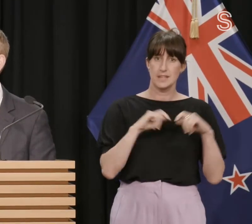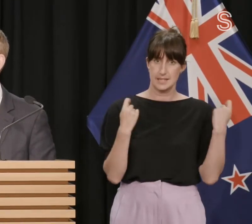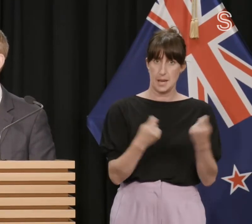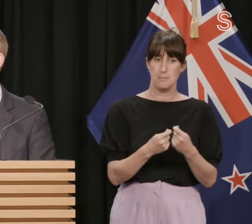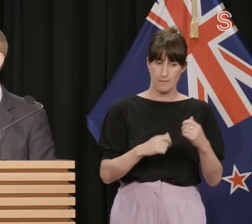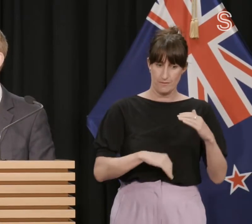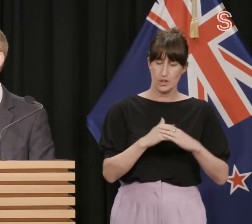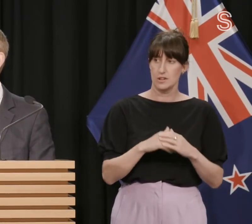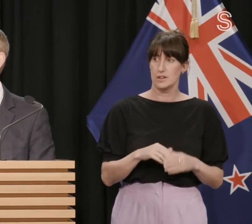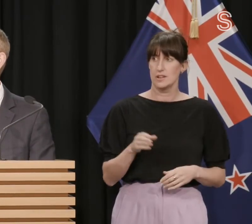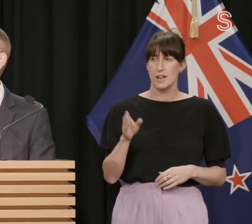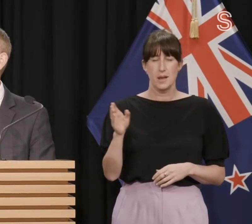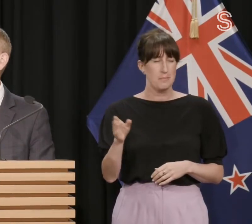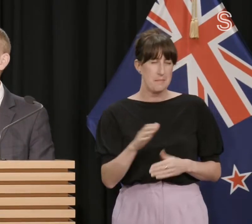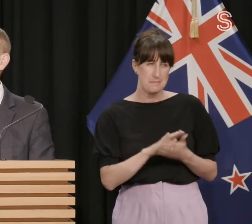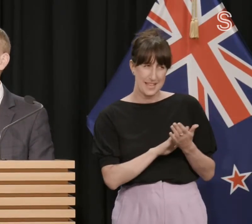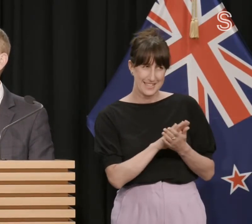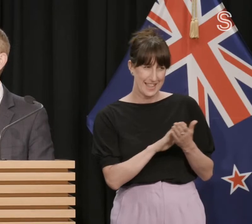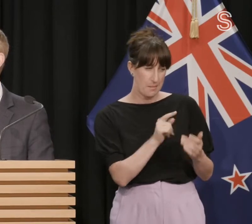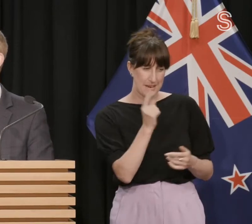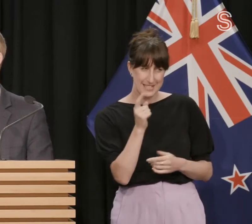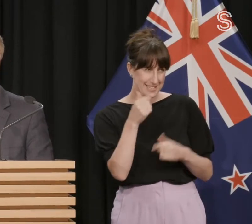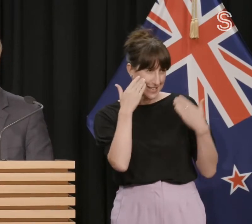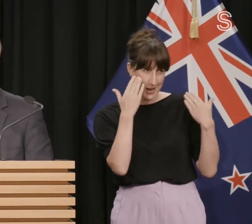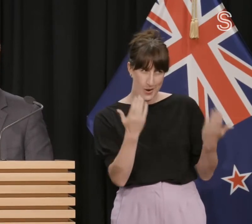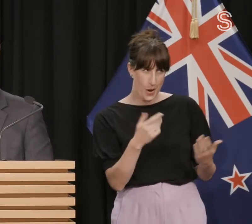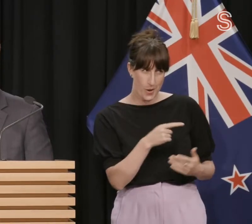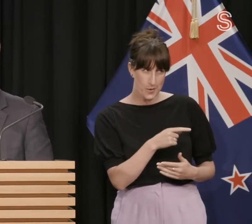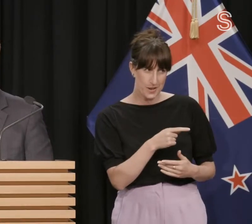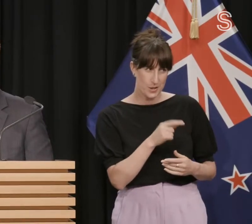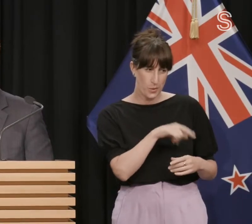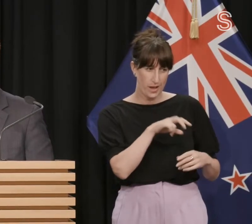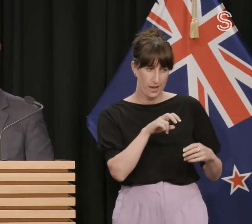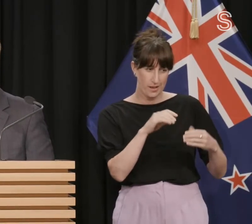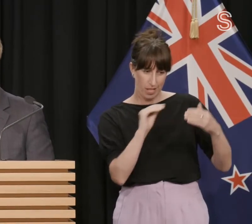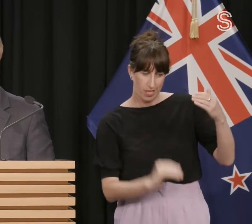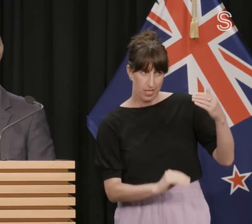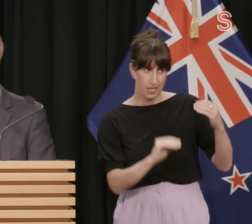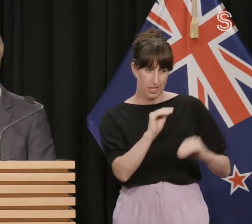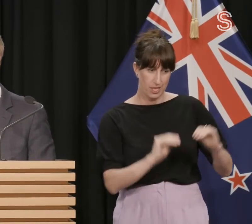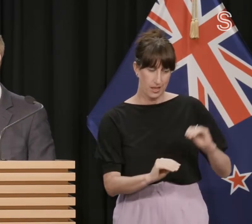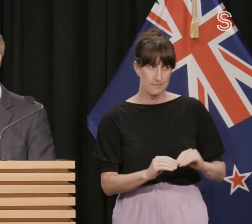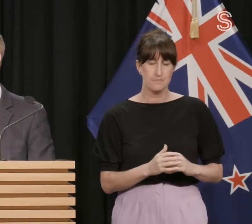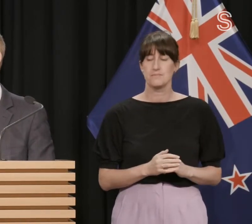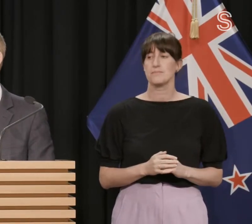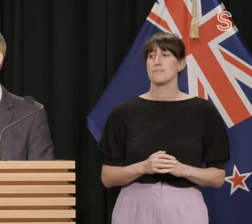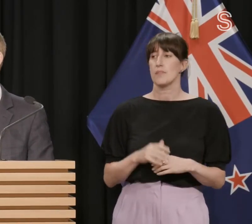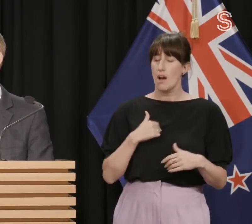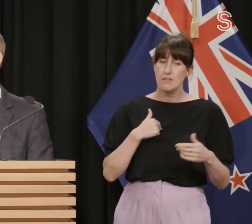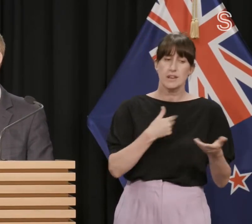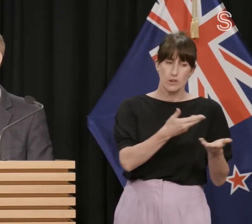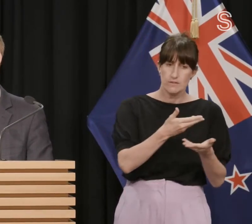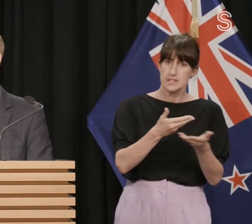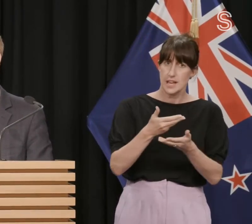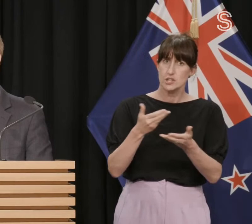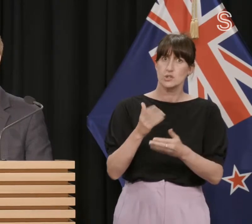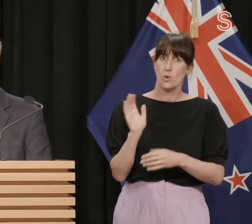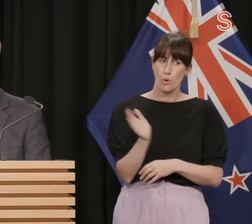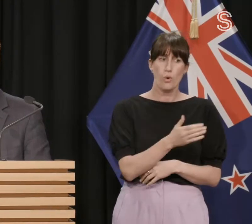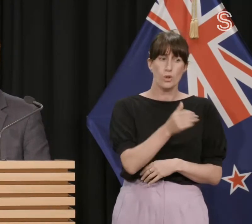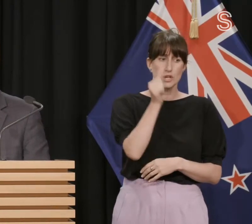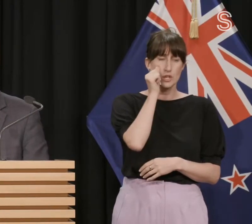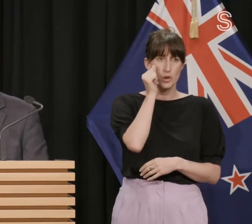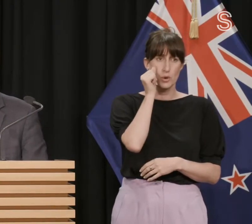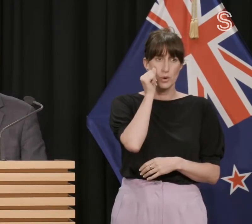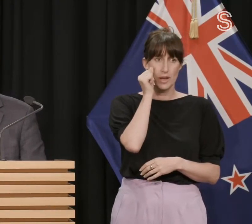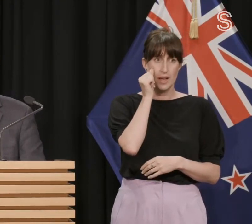the team. They didn't know? I've had multiple conversations with them, and all of the ministers knew about their rankings and so on before the